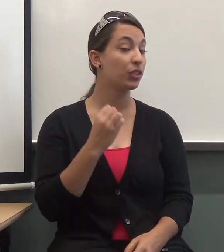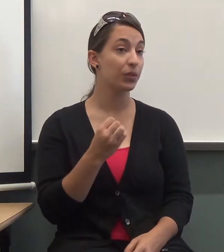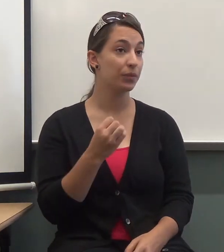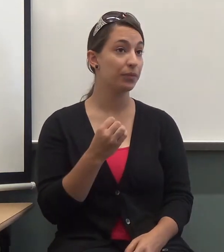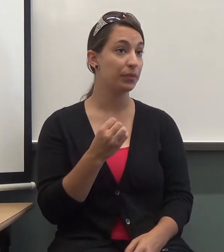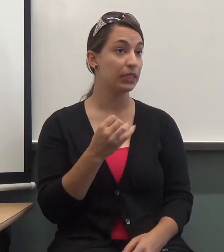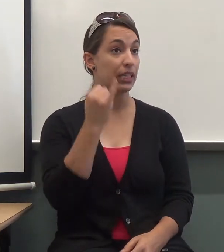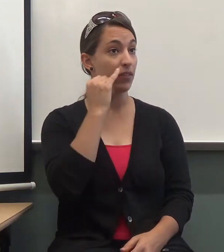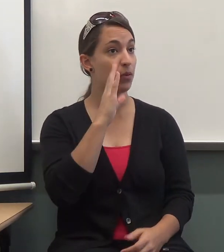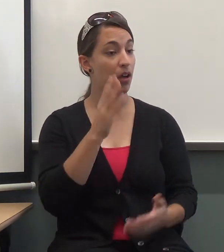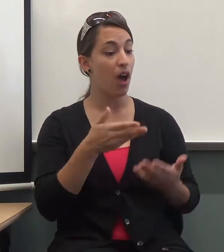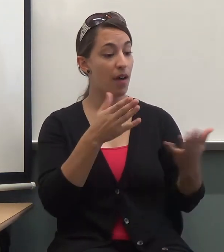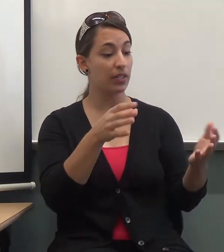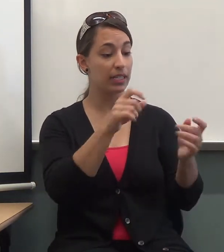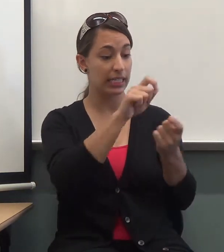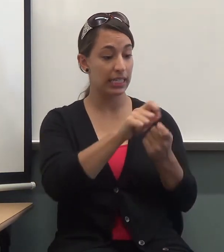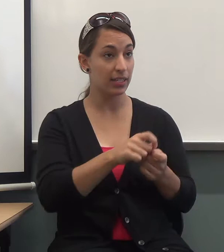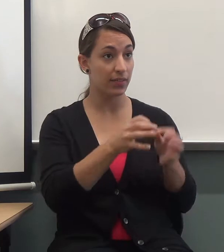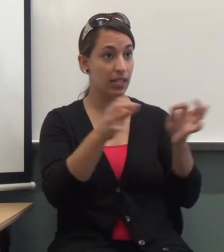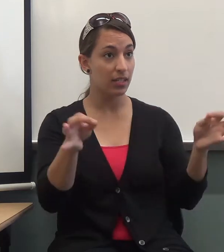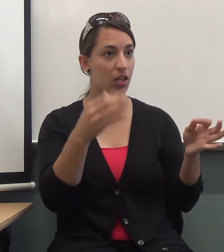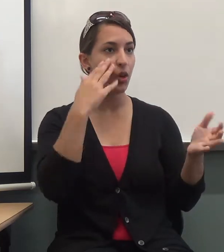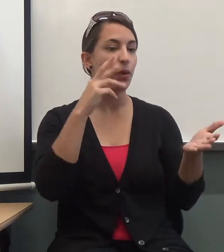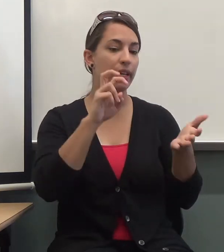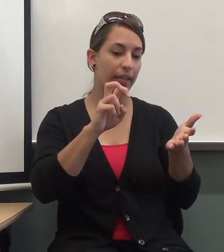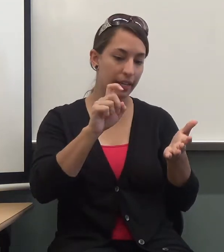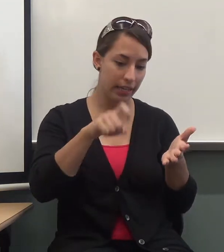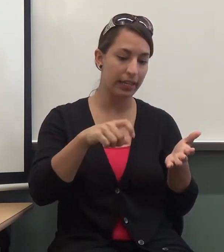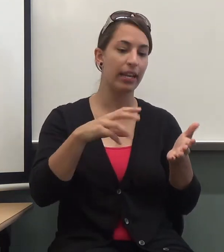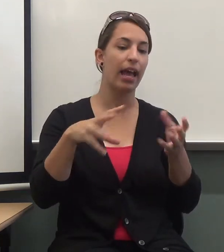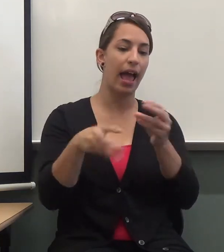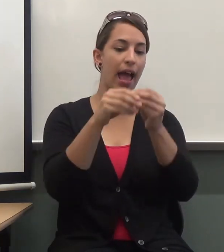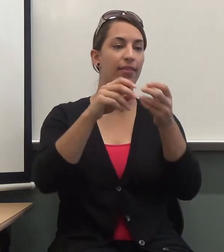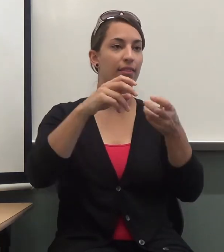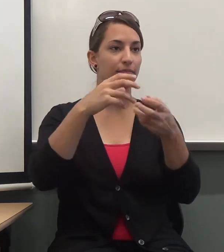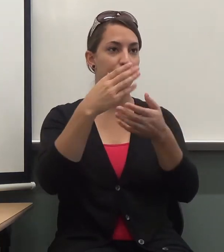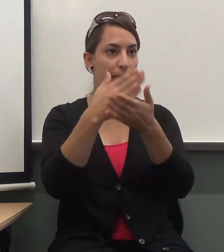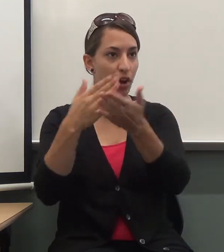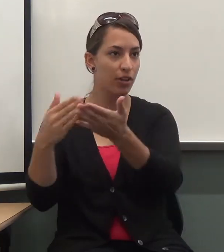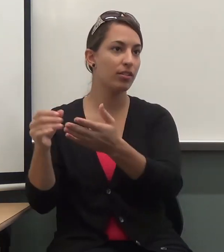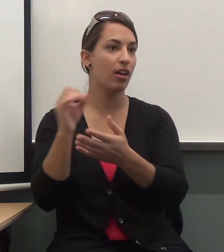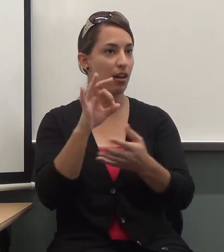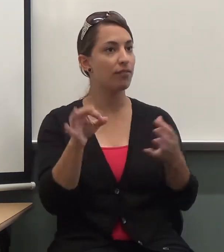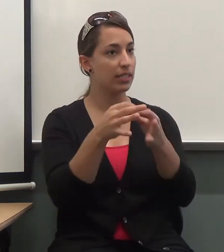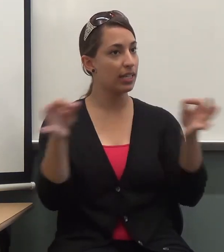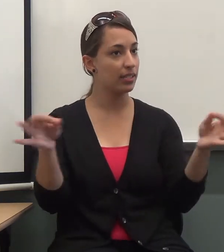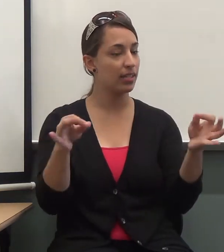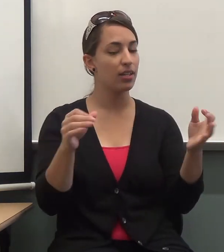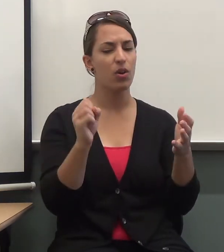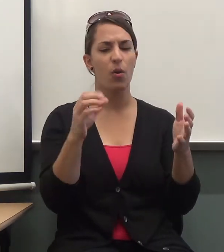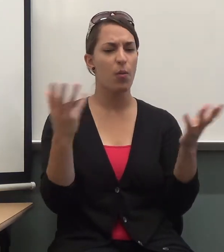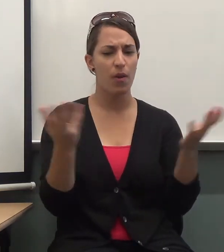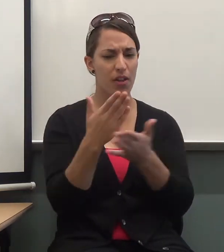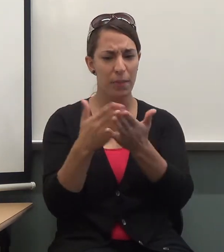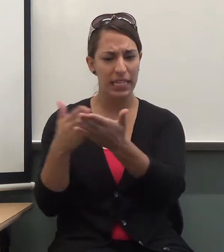details of a sentence, we know that we have to add the pieces of a sentence together. So what are the pieces? And this is where we start to get to our form of writing. So what are